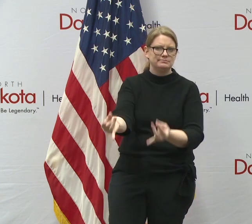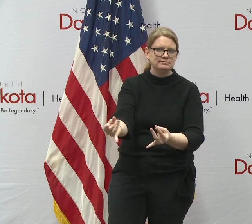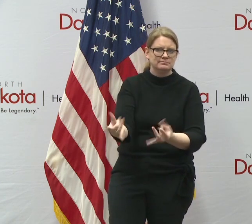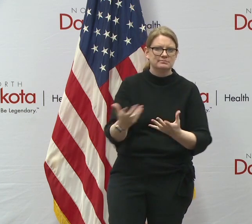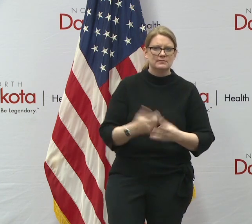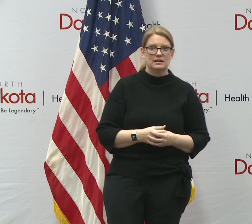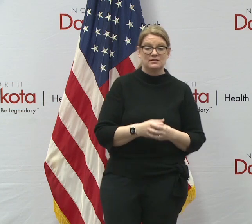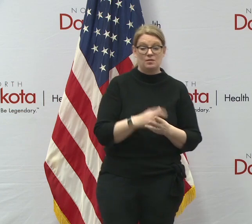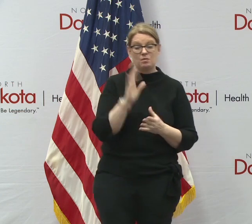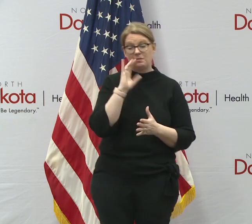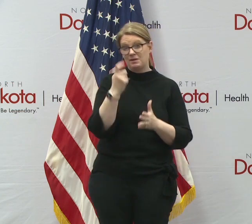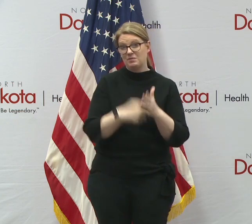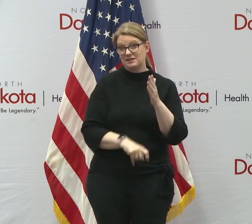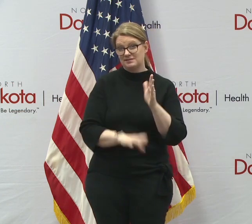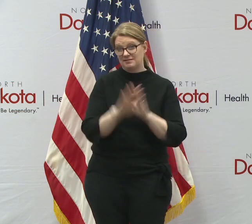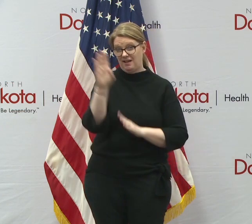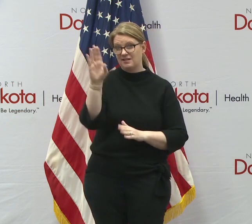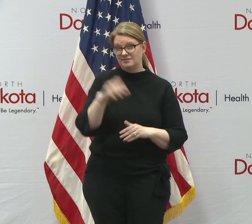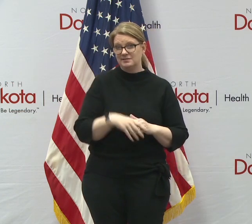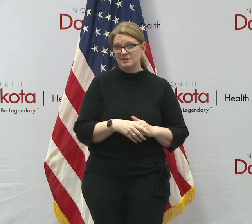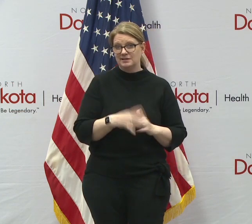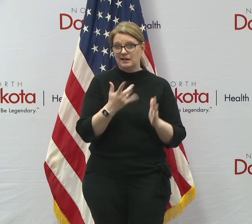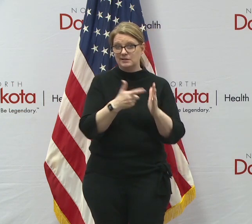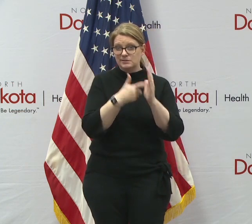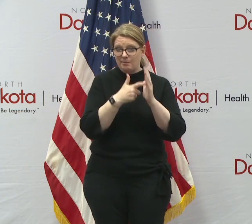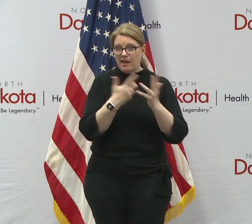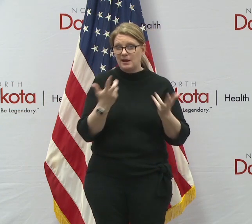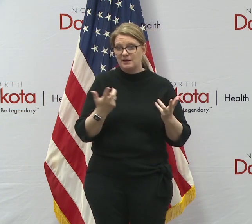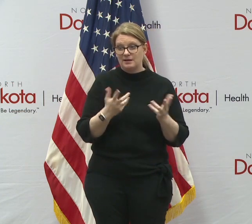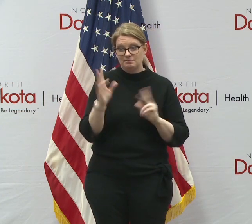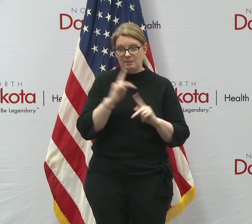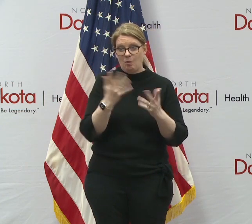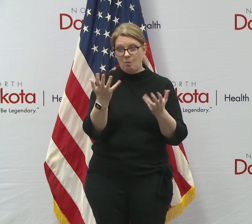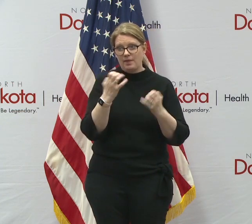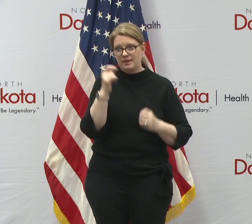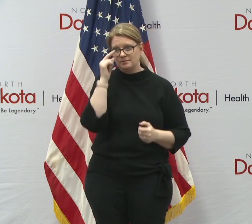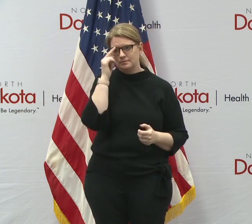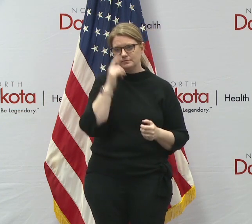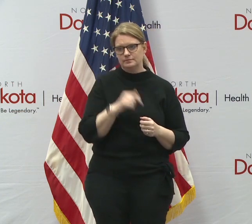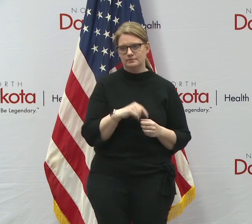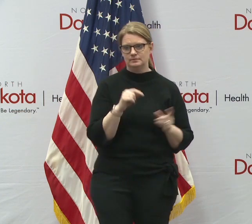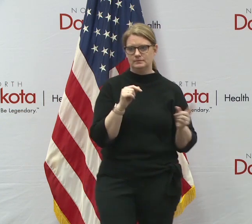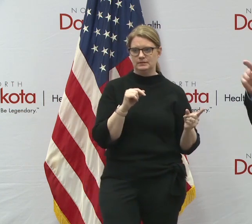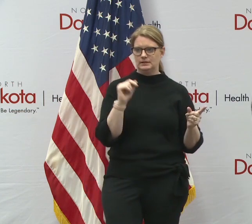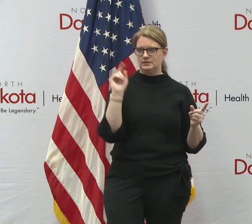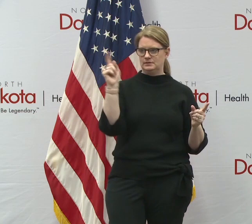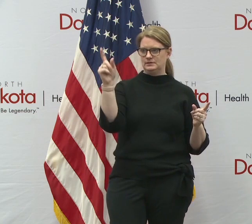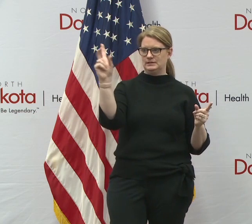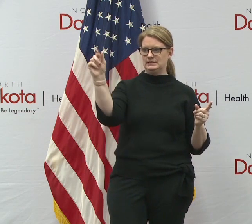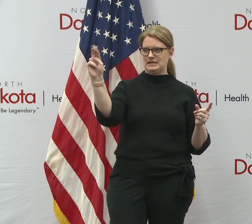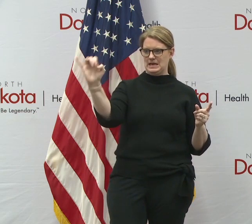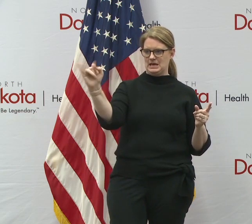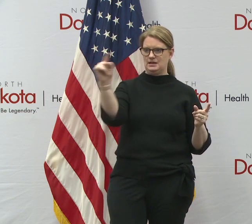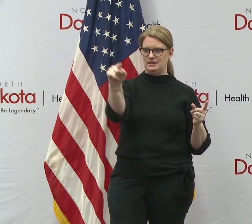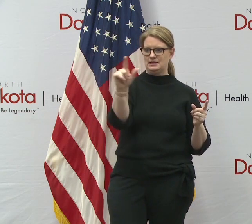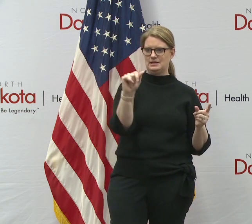when you've got demand and you've got liquidity to chase those products. Okay, I'm going back to Danny and then to